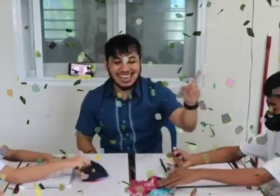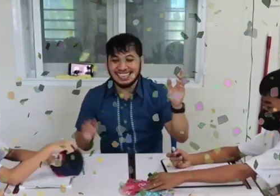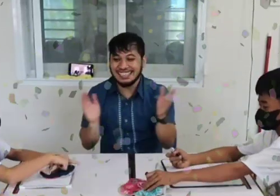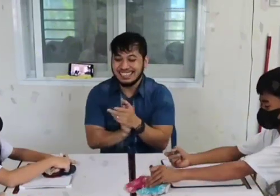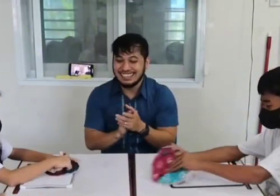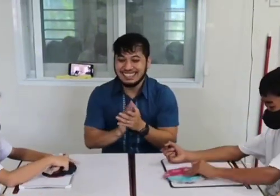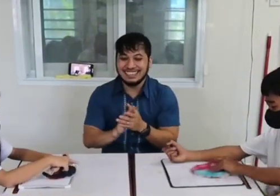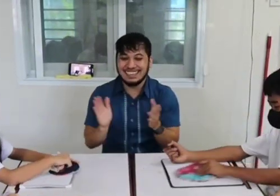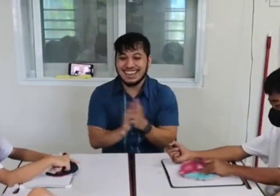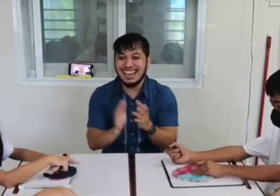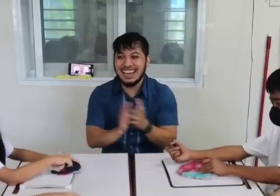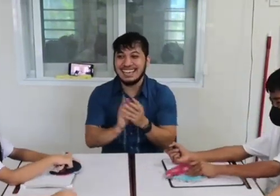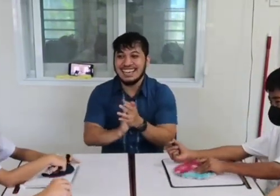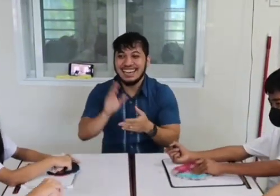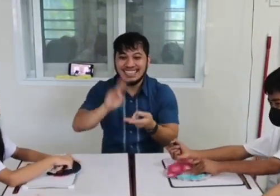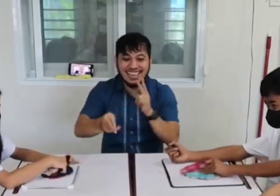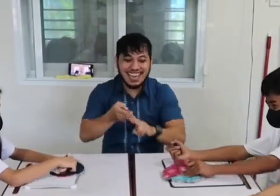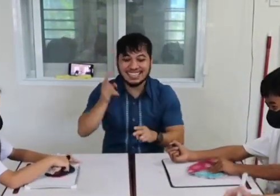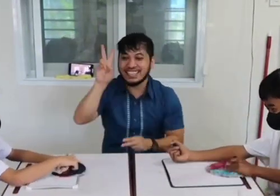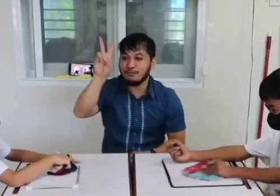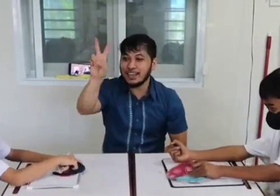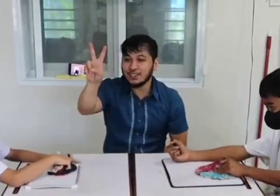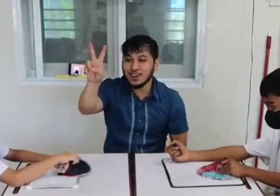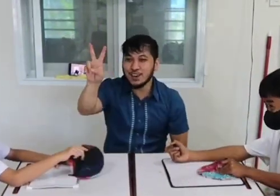Okay, next. Number two.